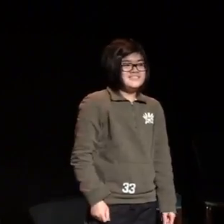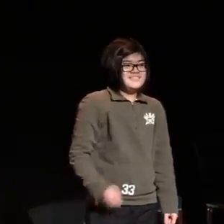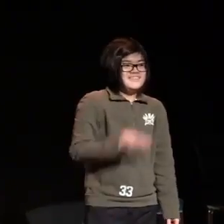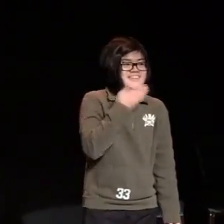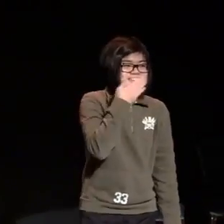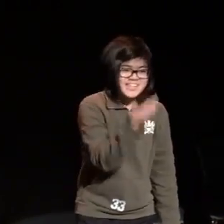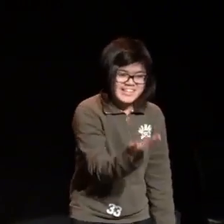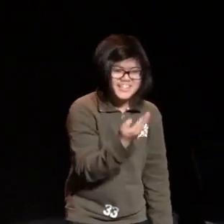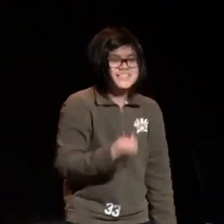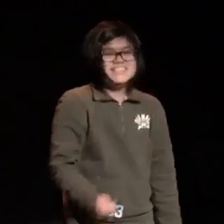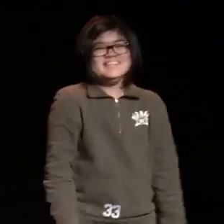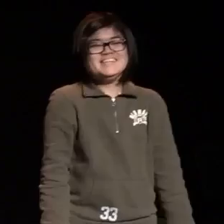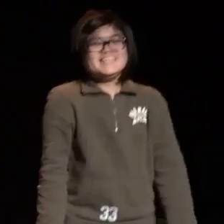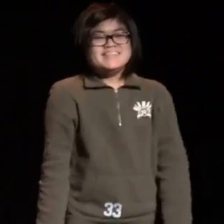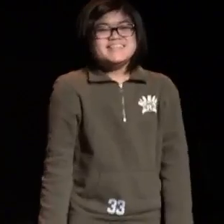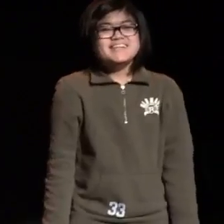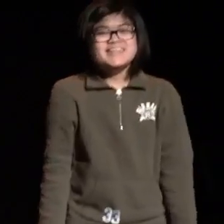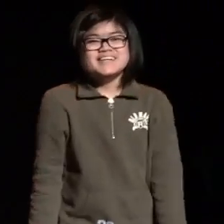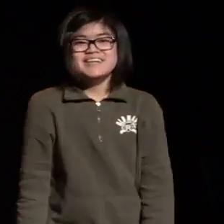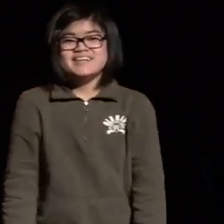Sonny's going to do something, Woo!